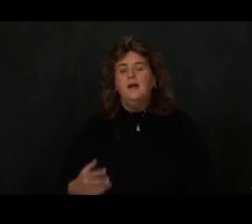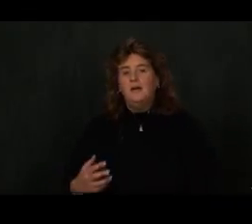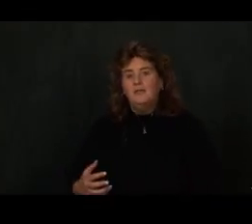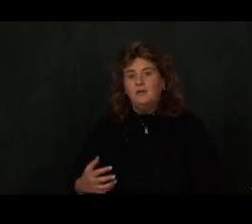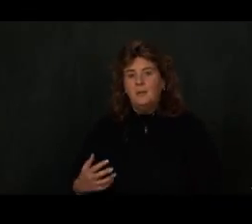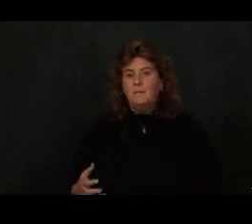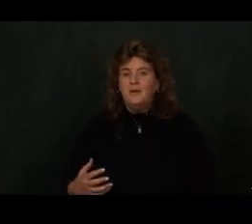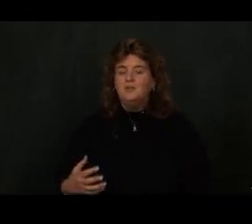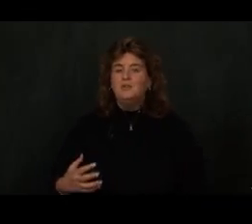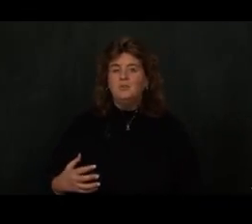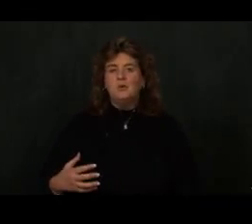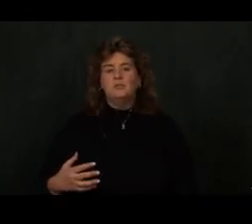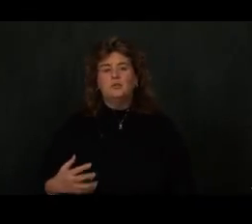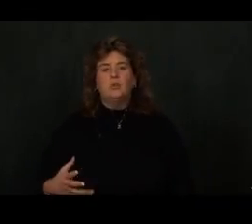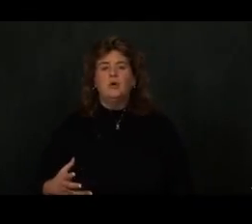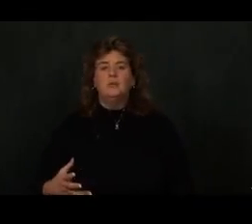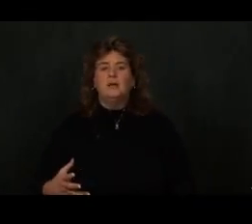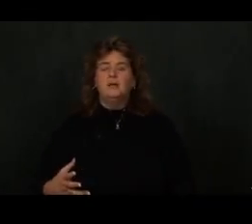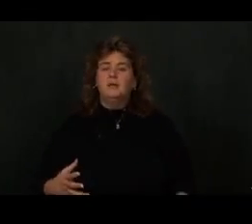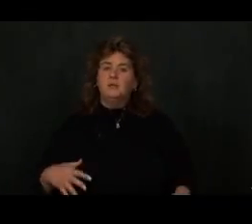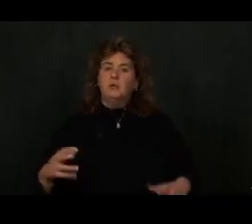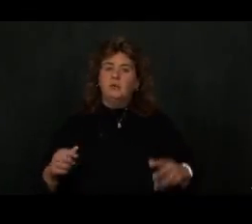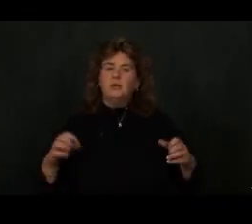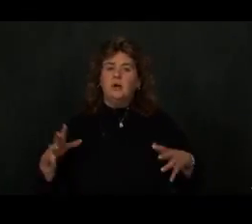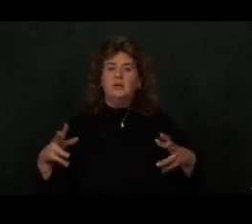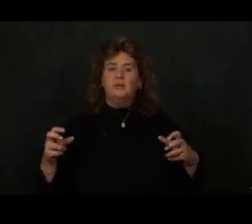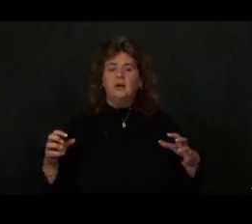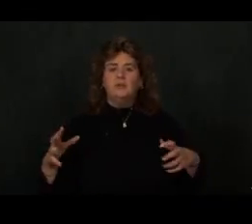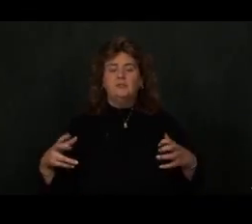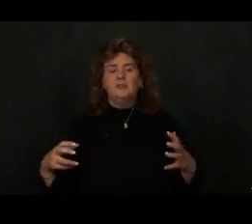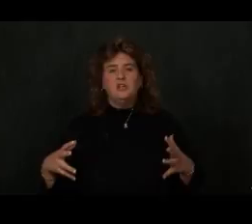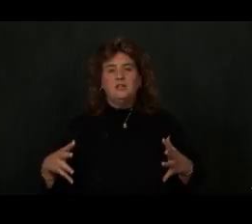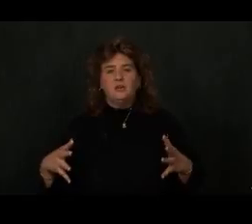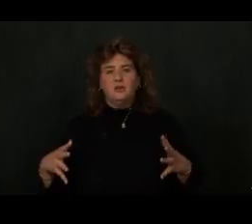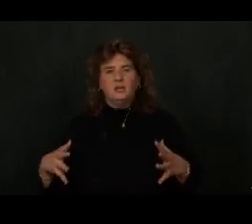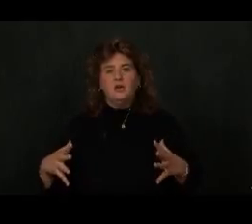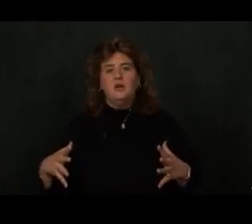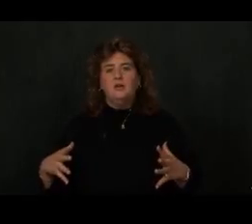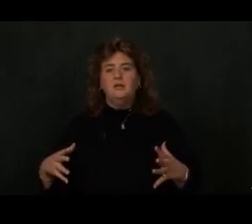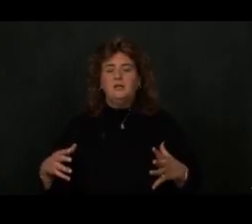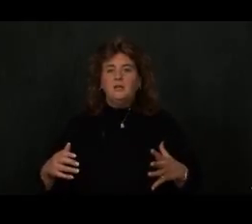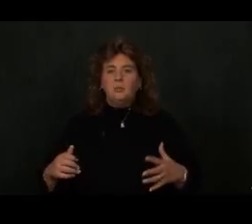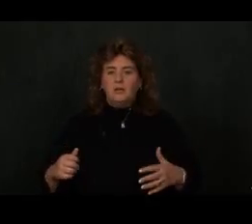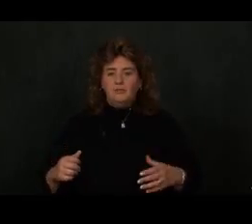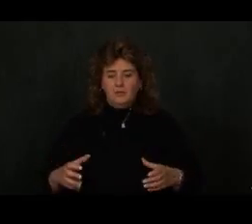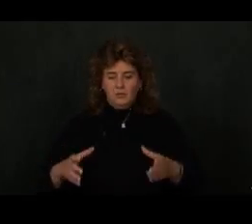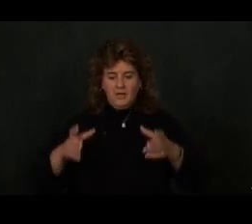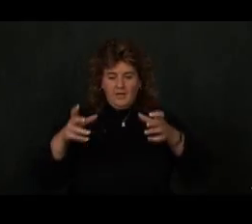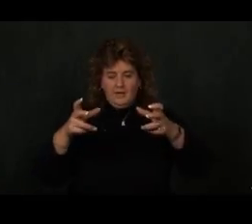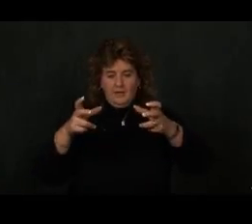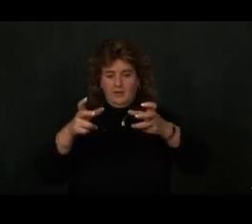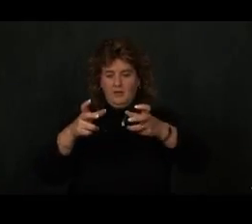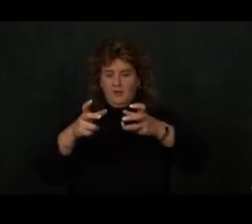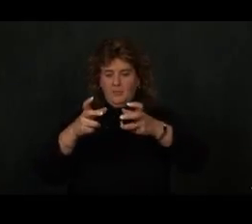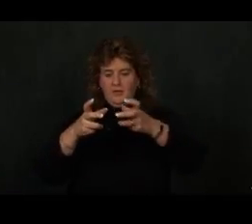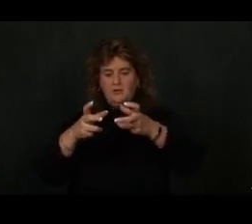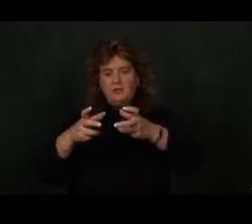have mentioned the word swarming when we were talking about the flagella early on. But if you had a petri